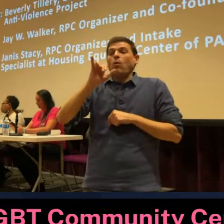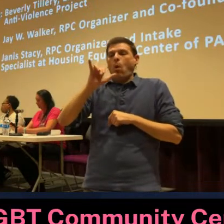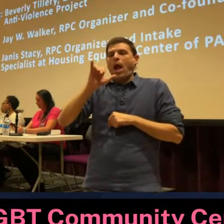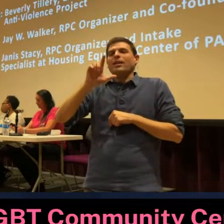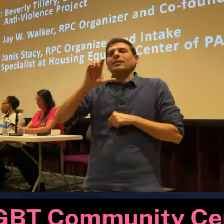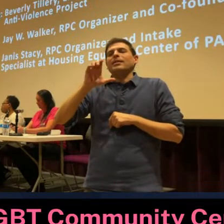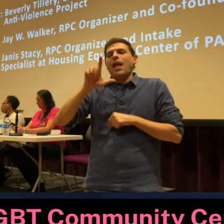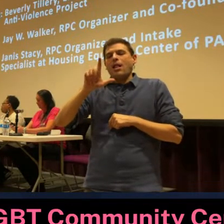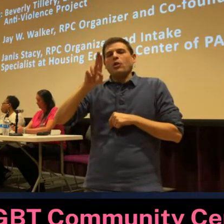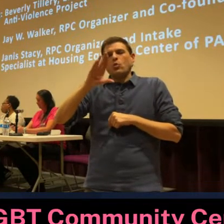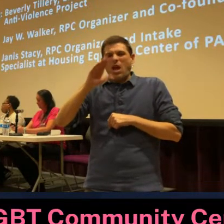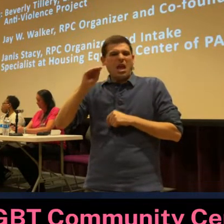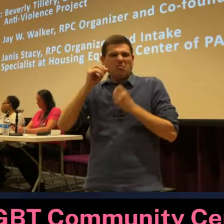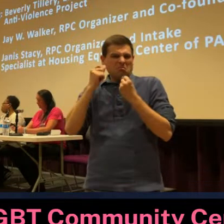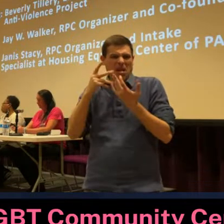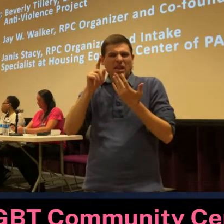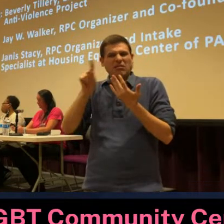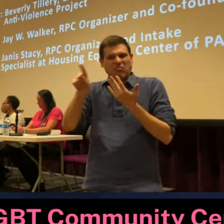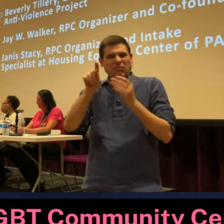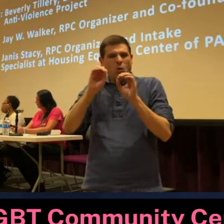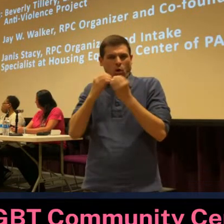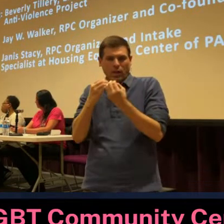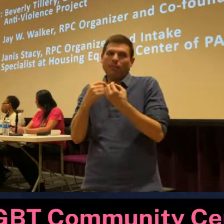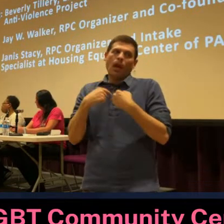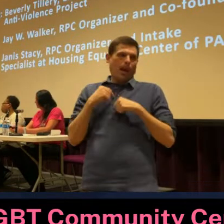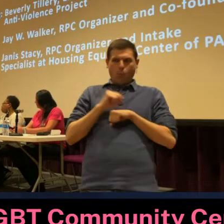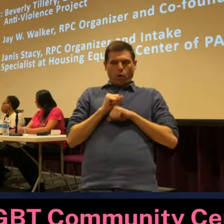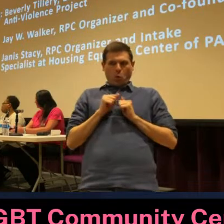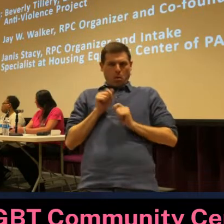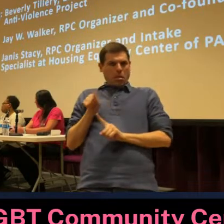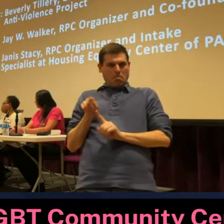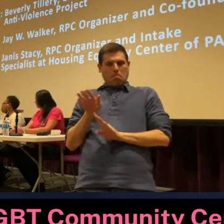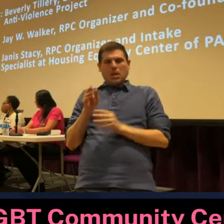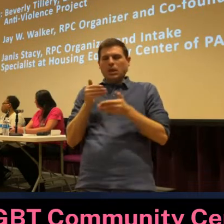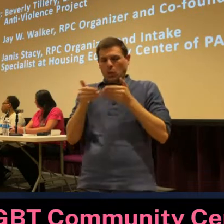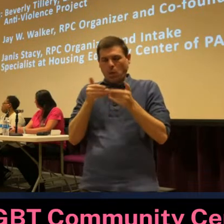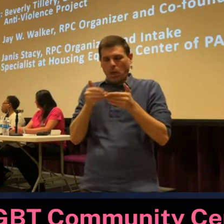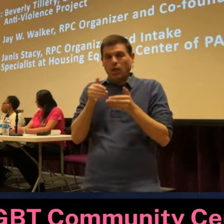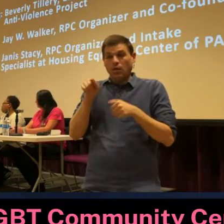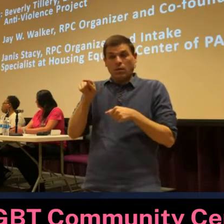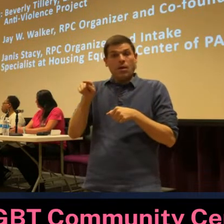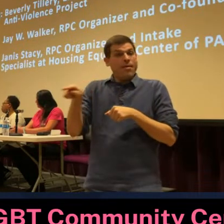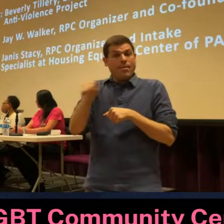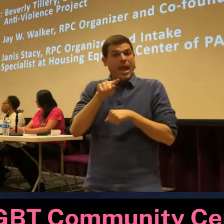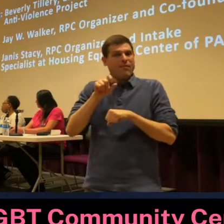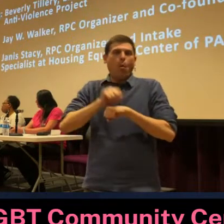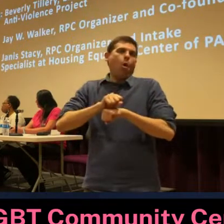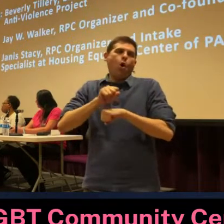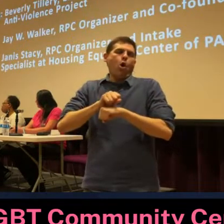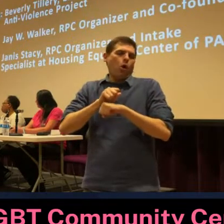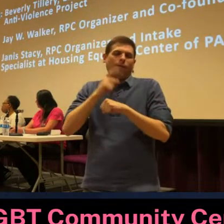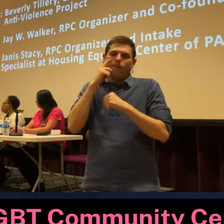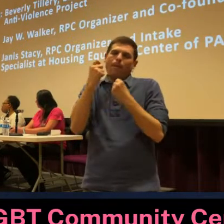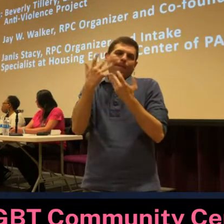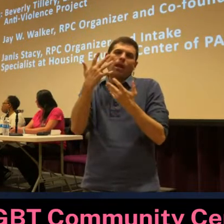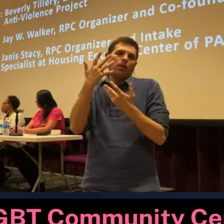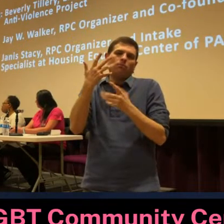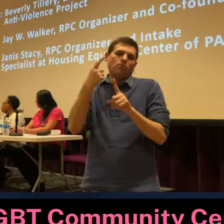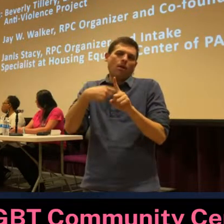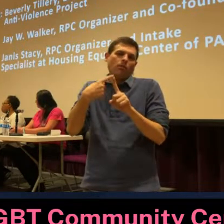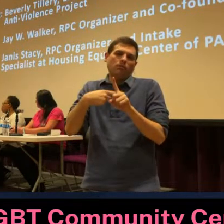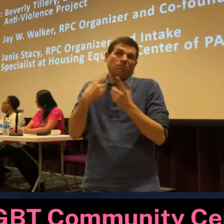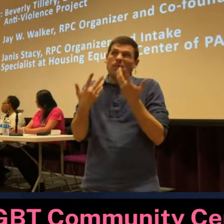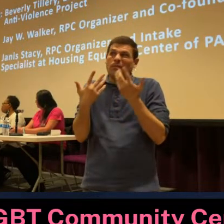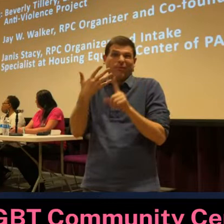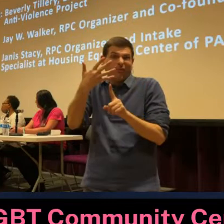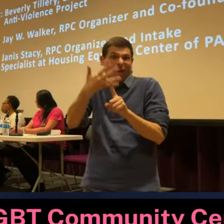our dad, I said, I asked this a lot because I'm working with this group, have been trying for months, for about 5 months,